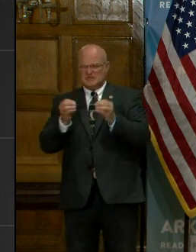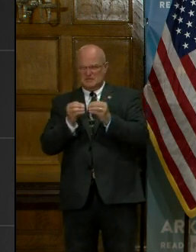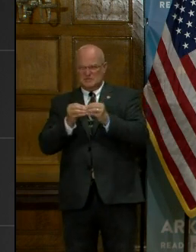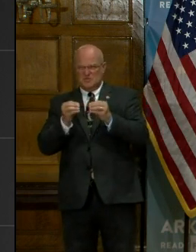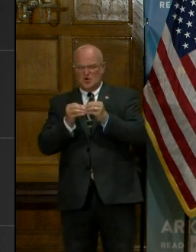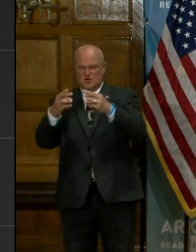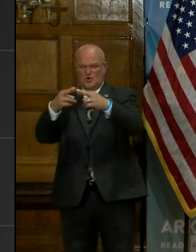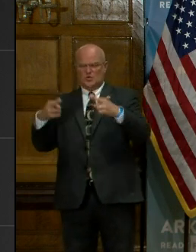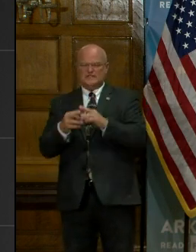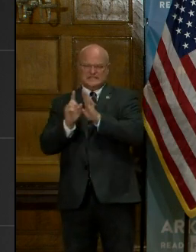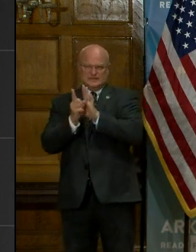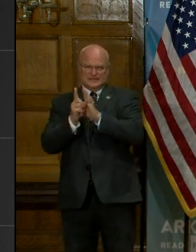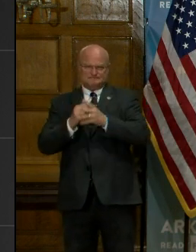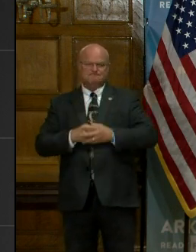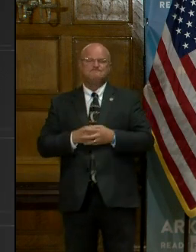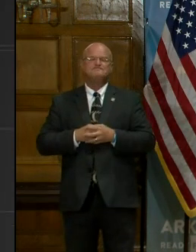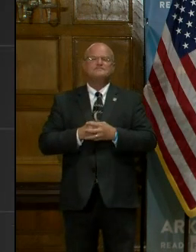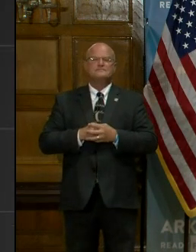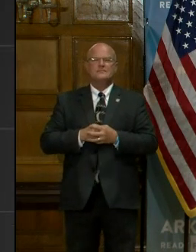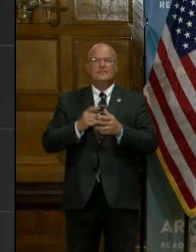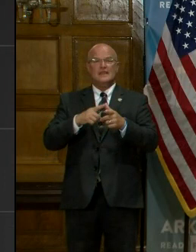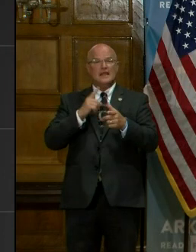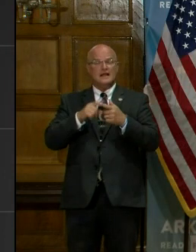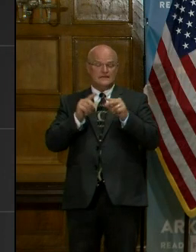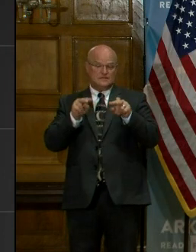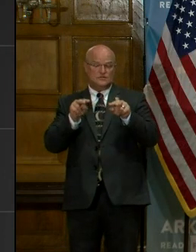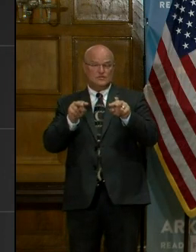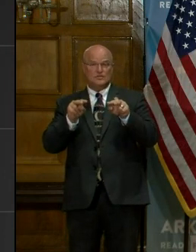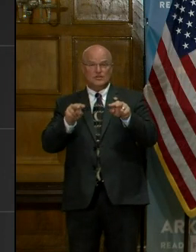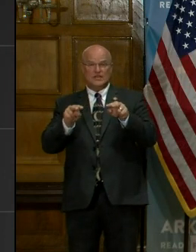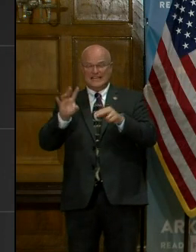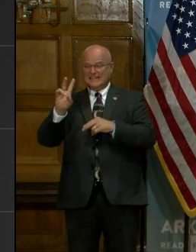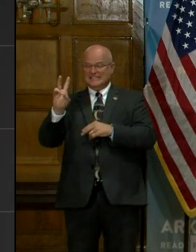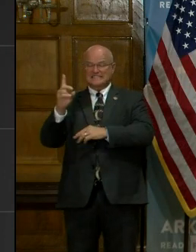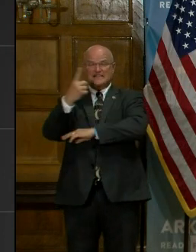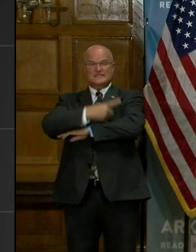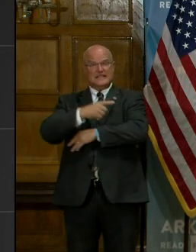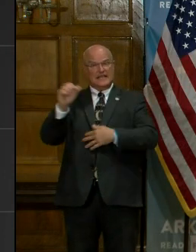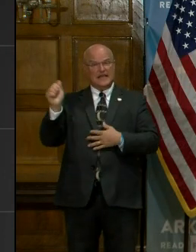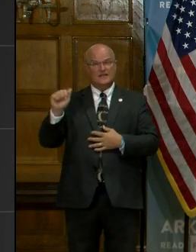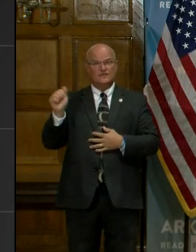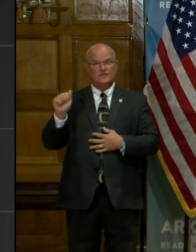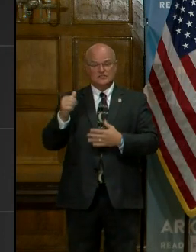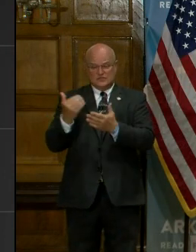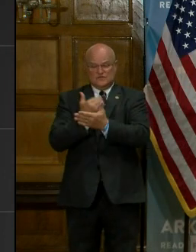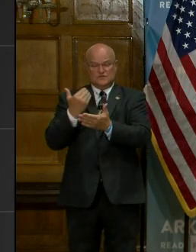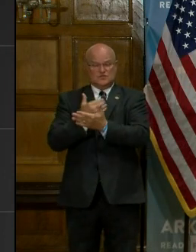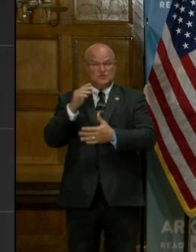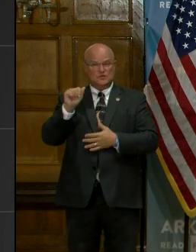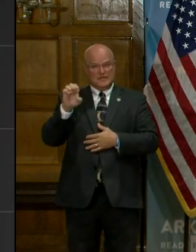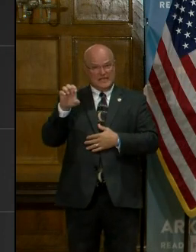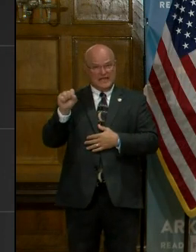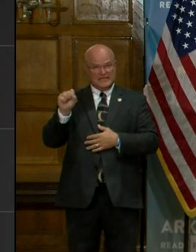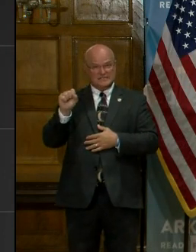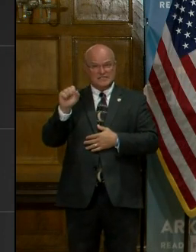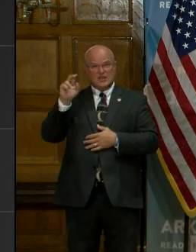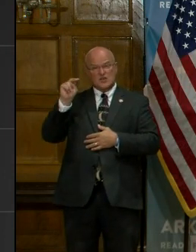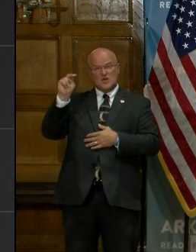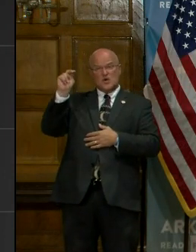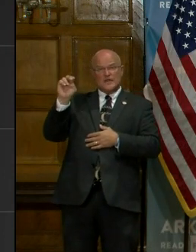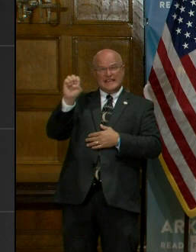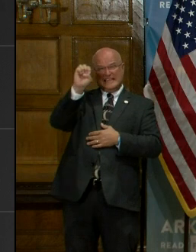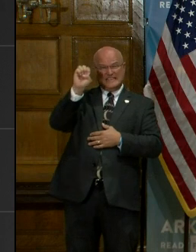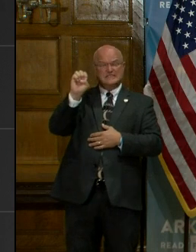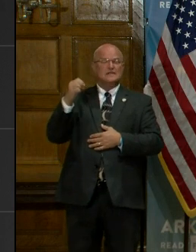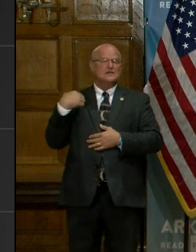by region here in just a moment. And then if you look at the 7-day rolling average of new cases in the Northeast